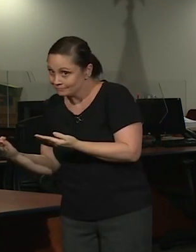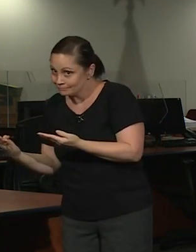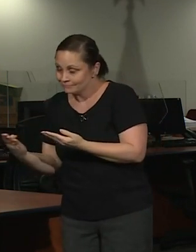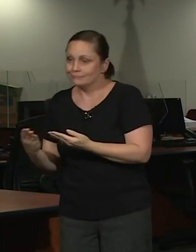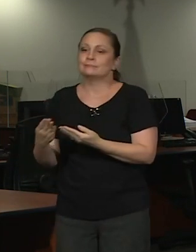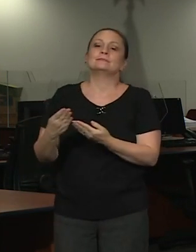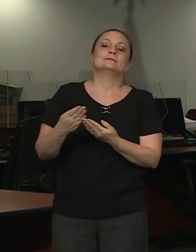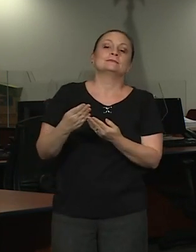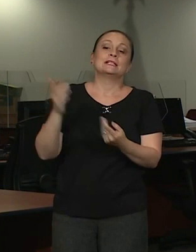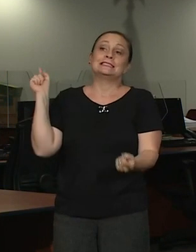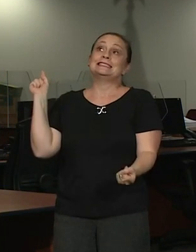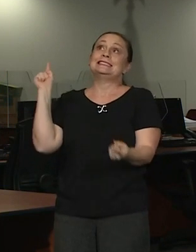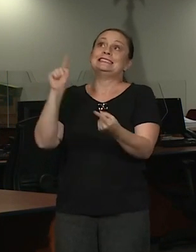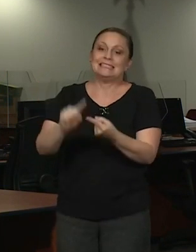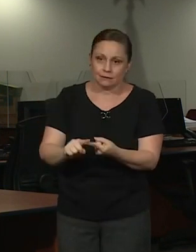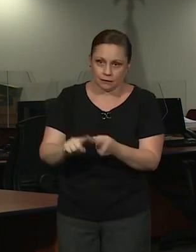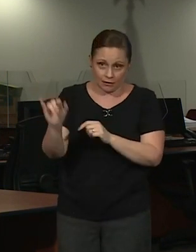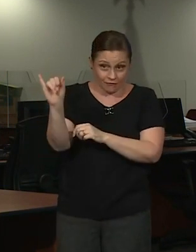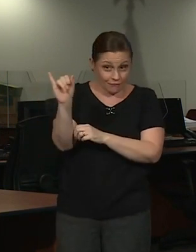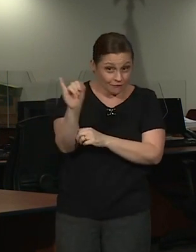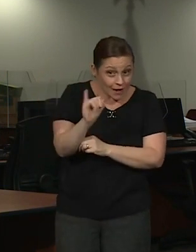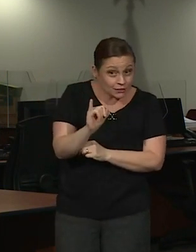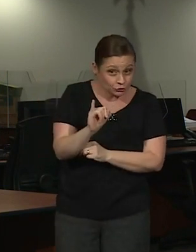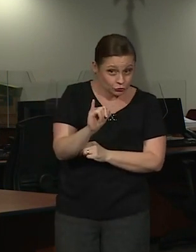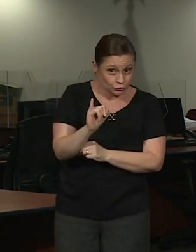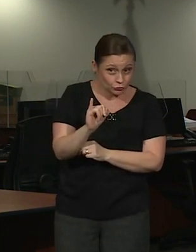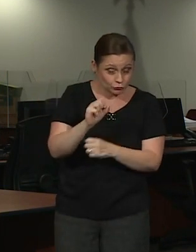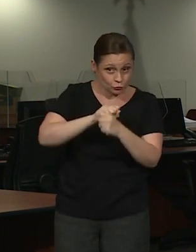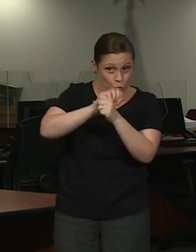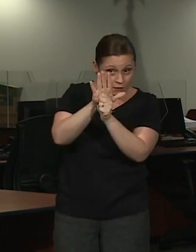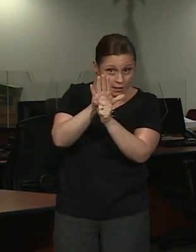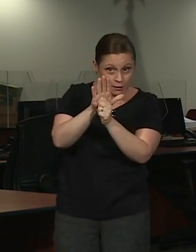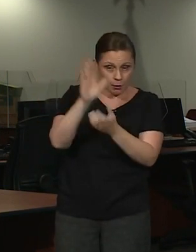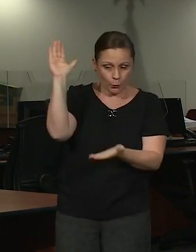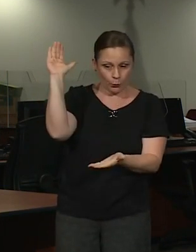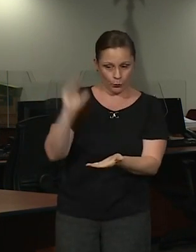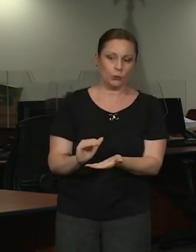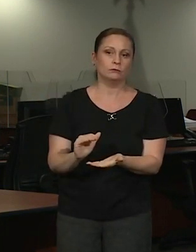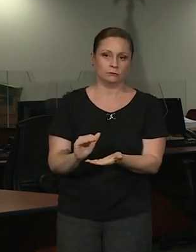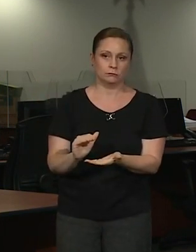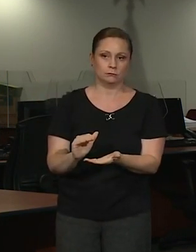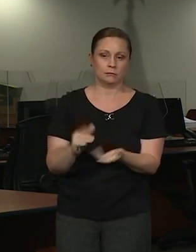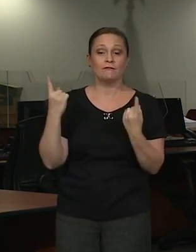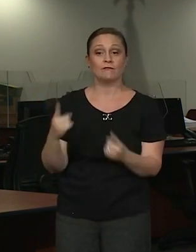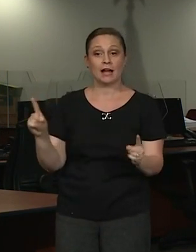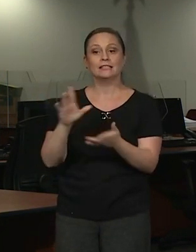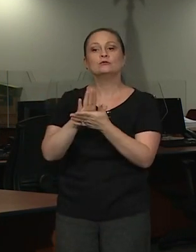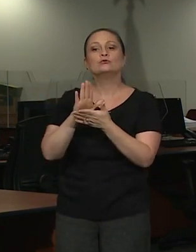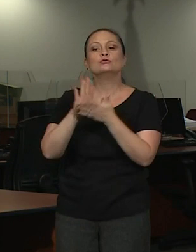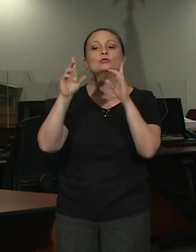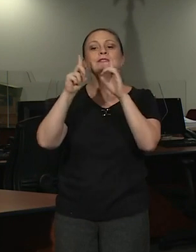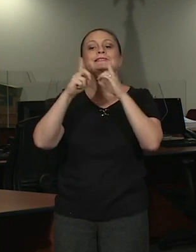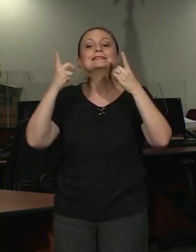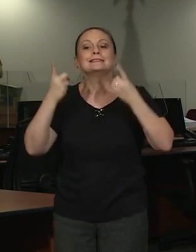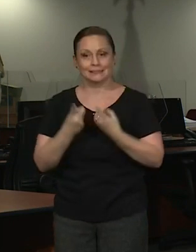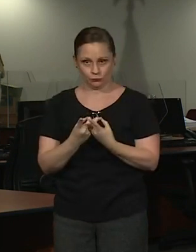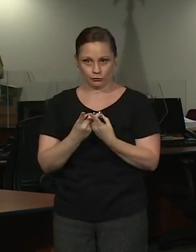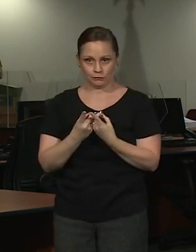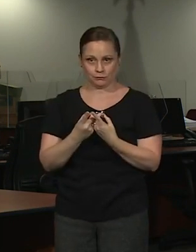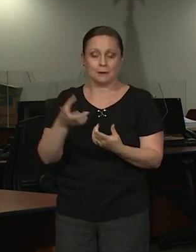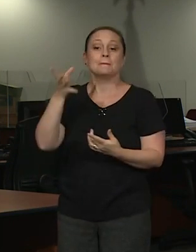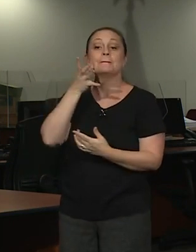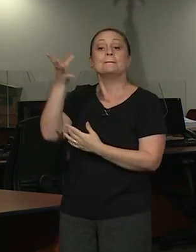until this infection rate starts going down. Finally, school districts,